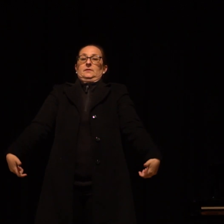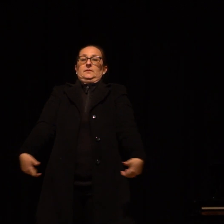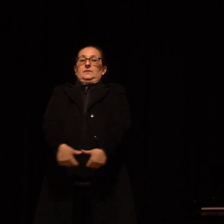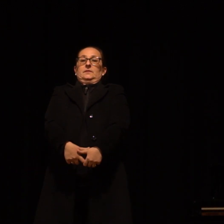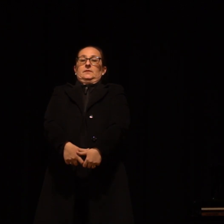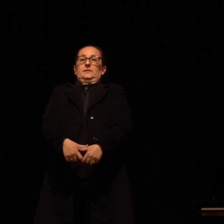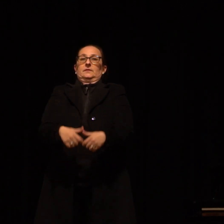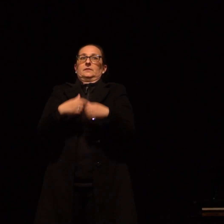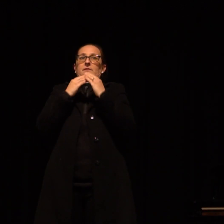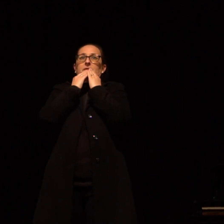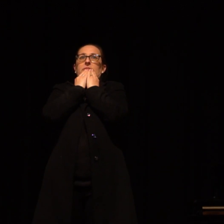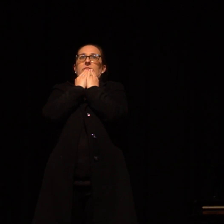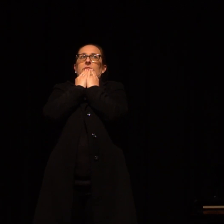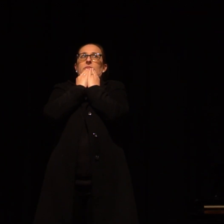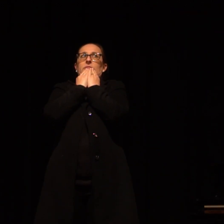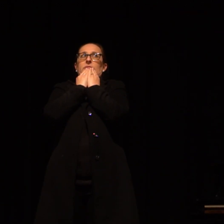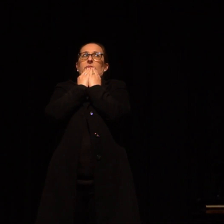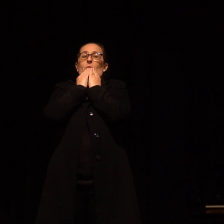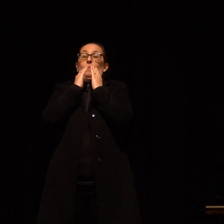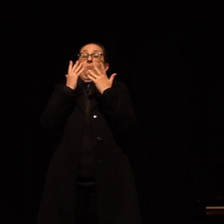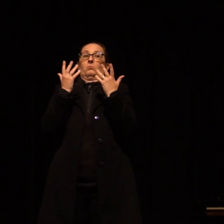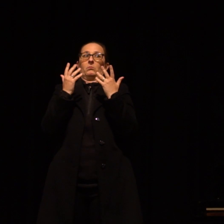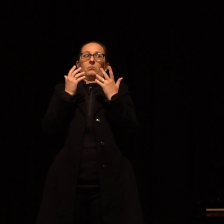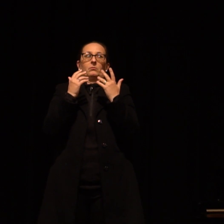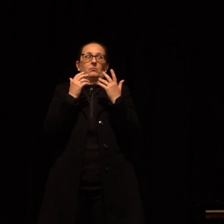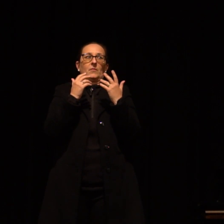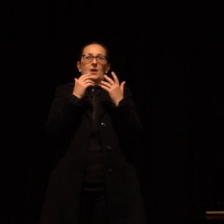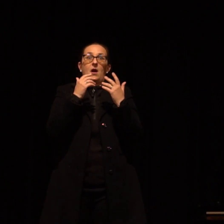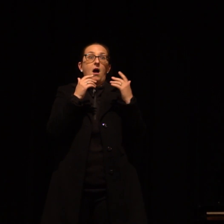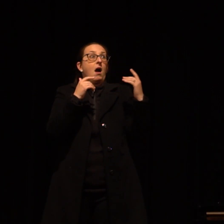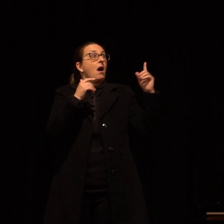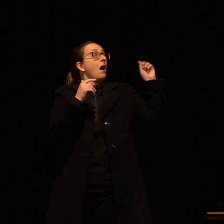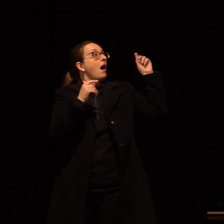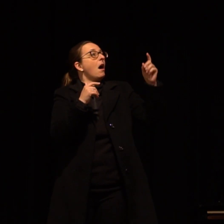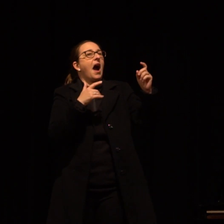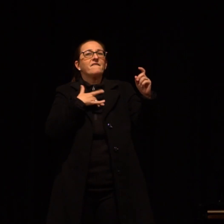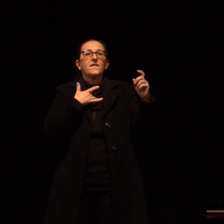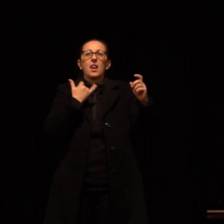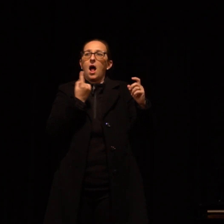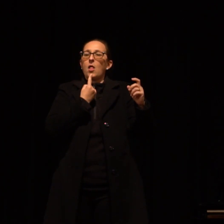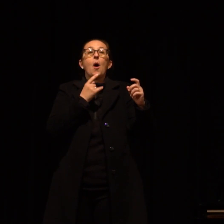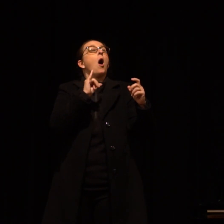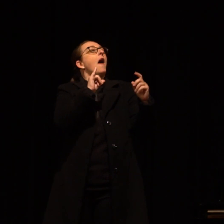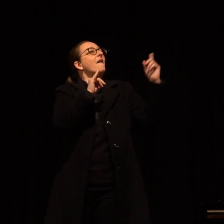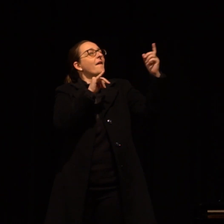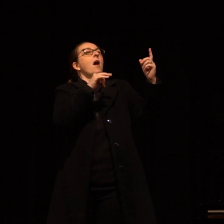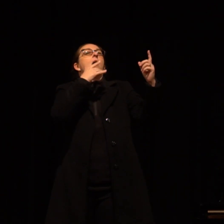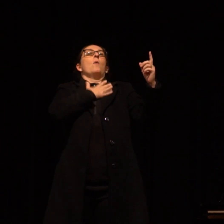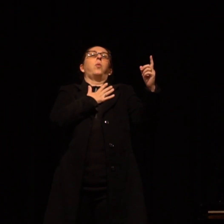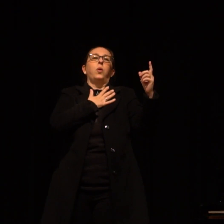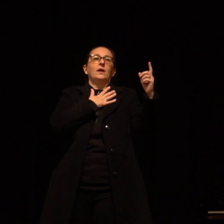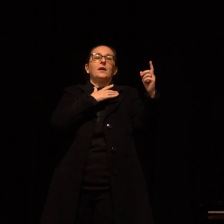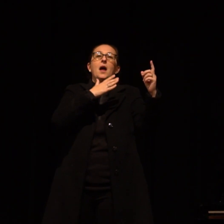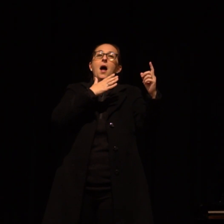They strapped me in as I'm holding this napkin on my face. I felt alone.